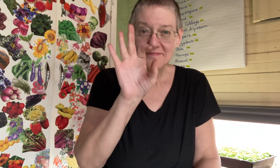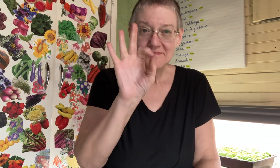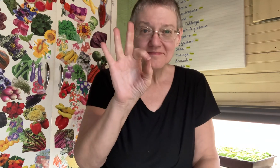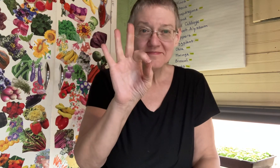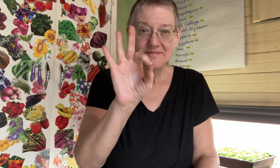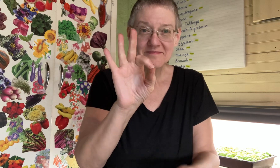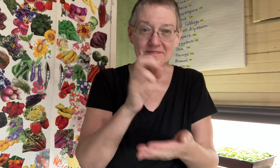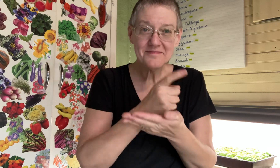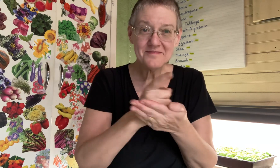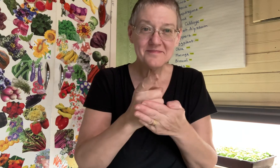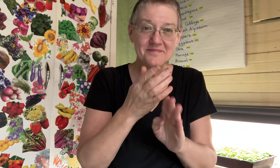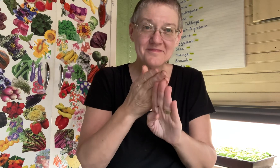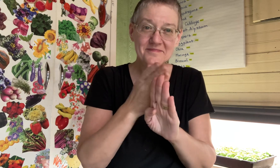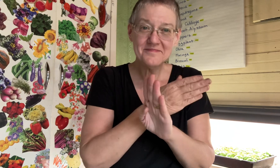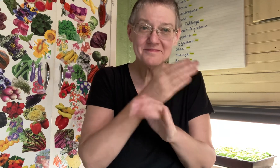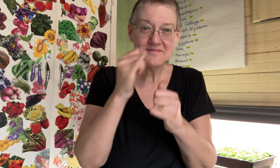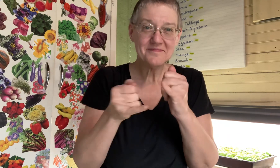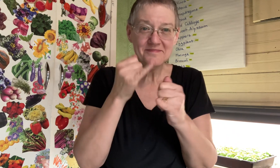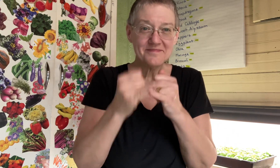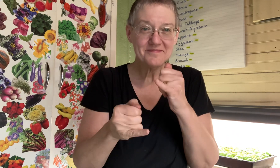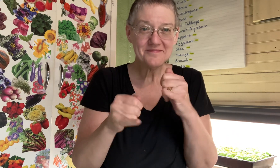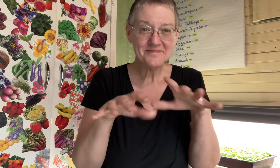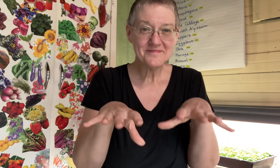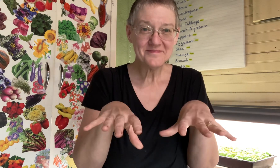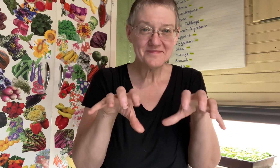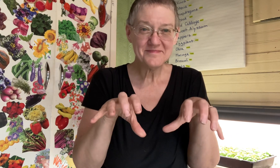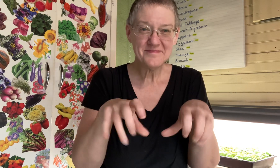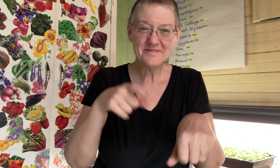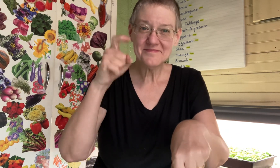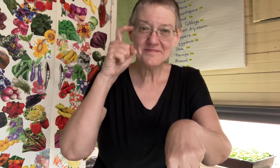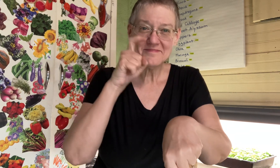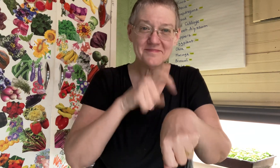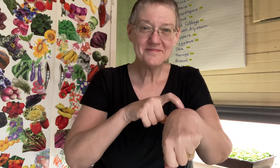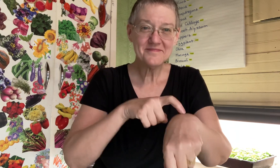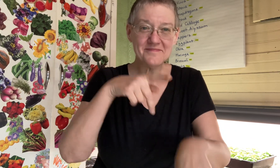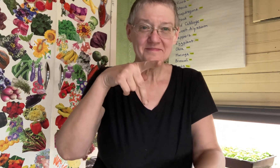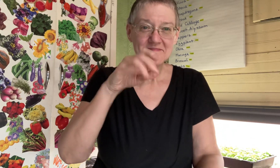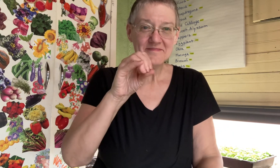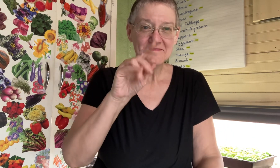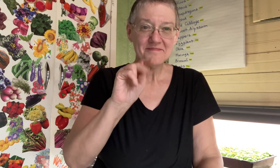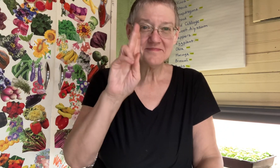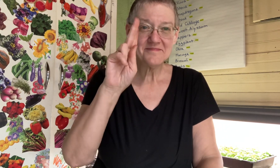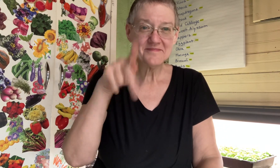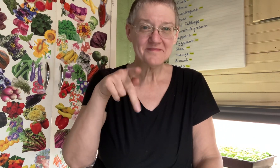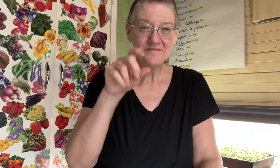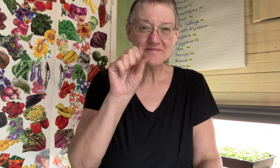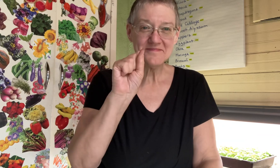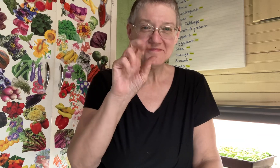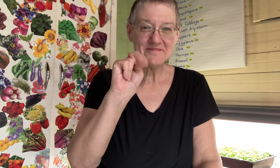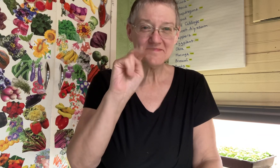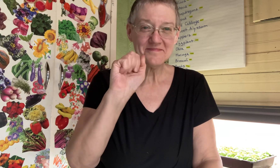Today, it's 9 weeks before our last frost and it's time to pot up